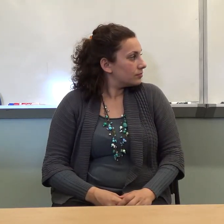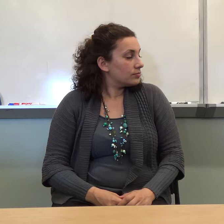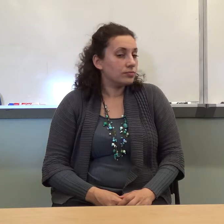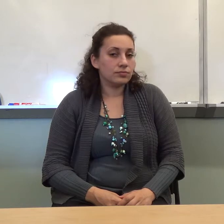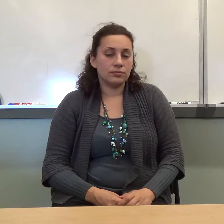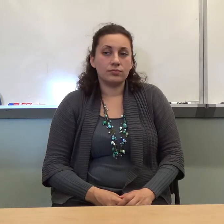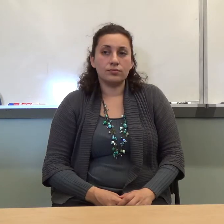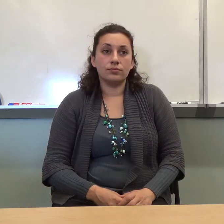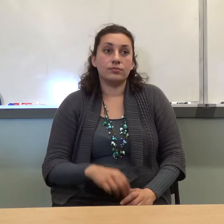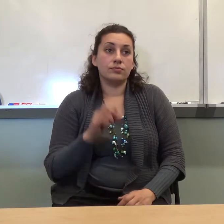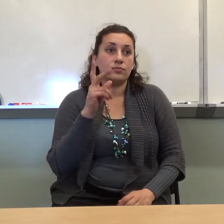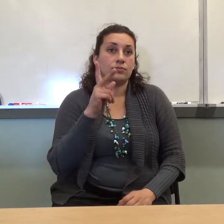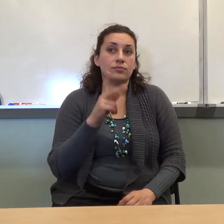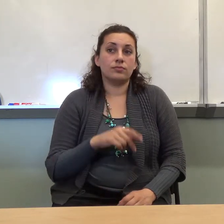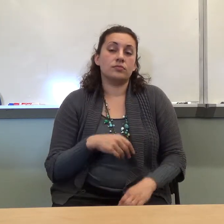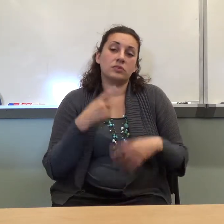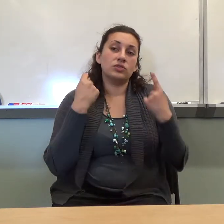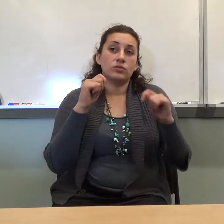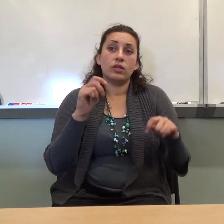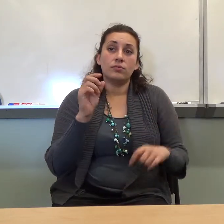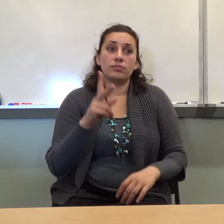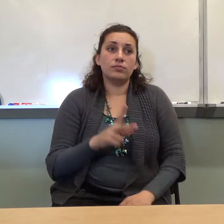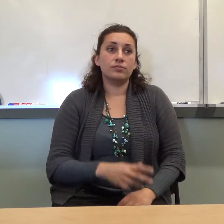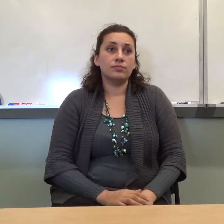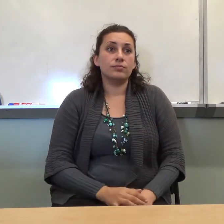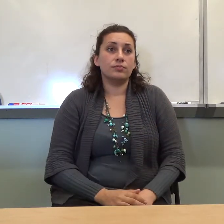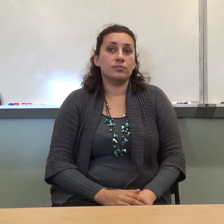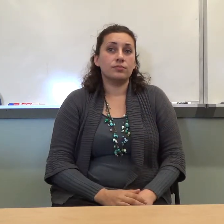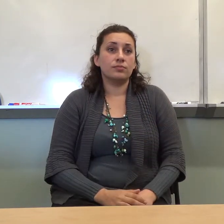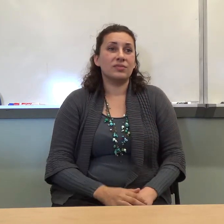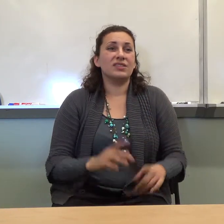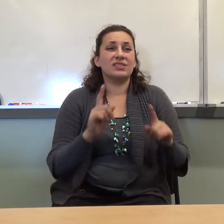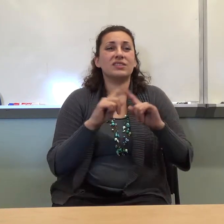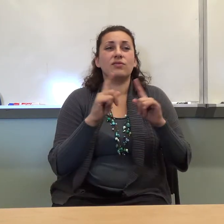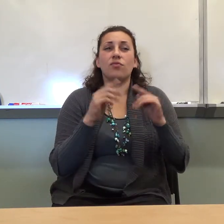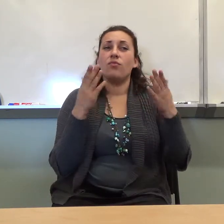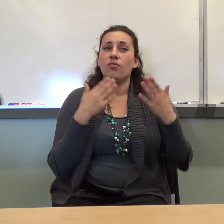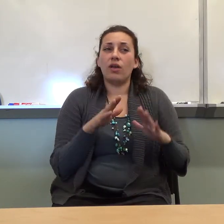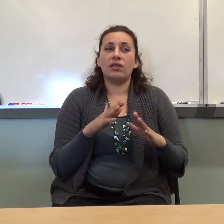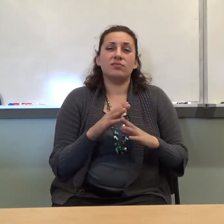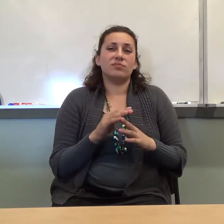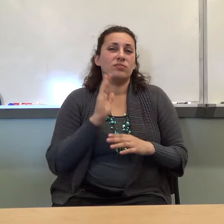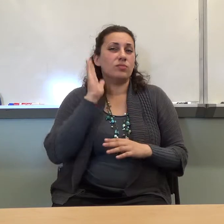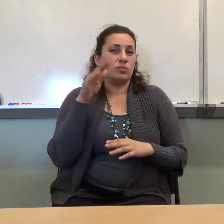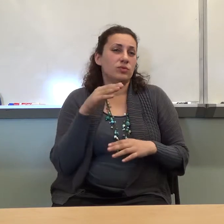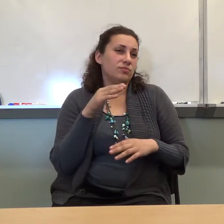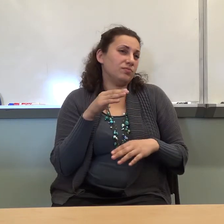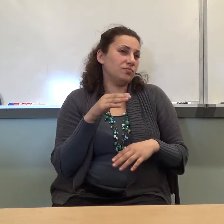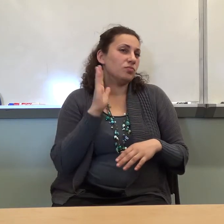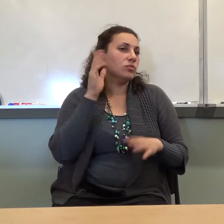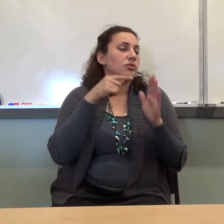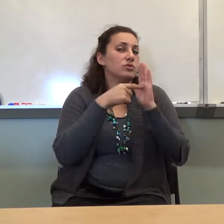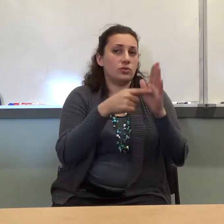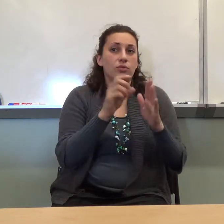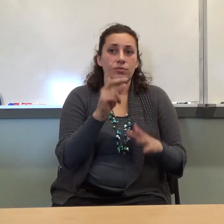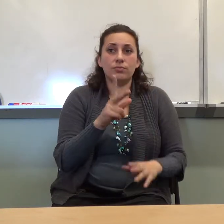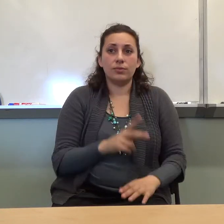Okay, so let's do them. Now there's different techniques that are going to come up as we do these. All right,